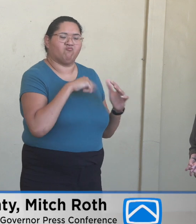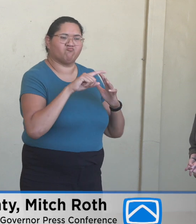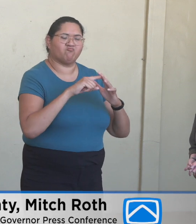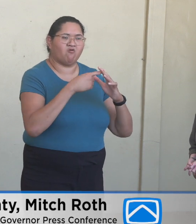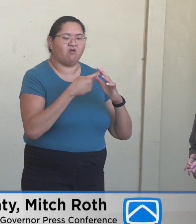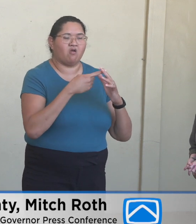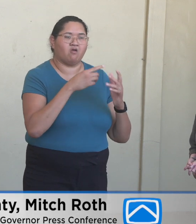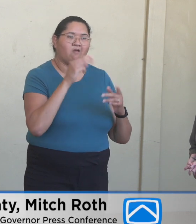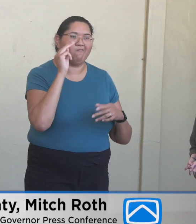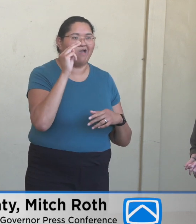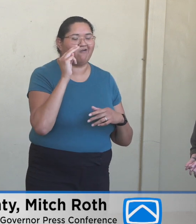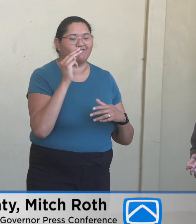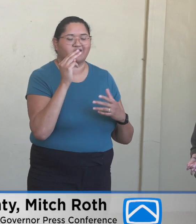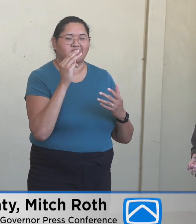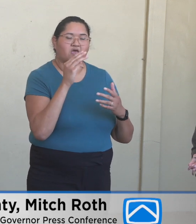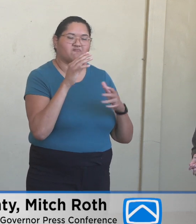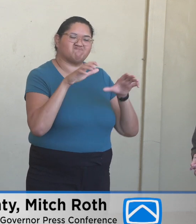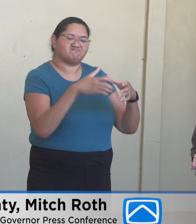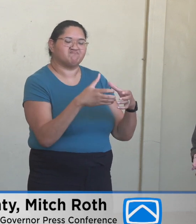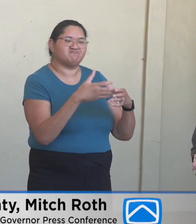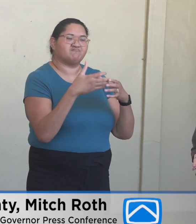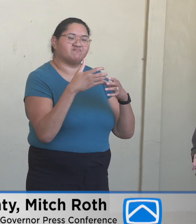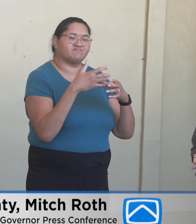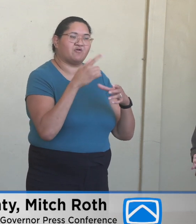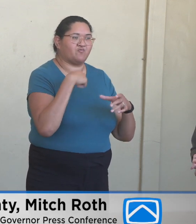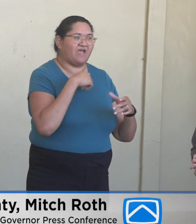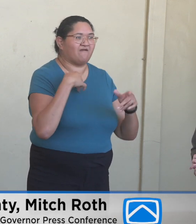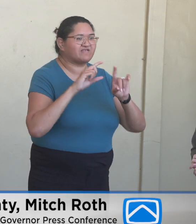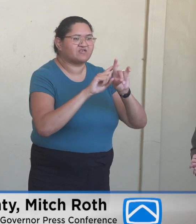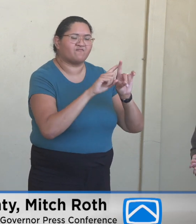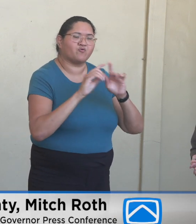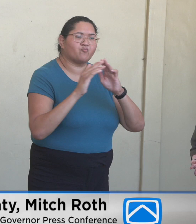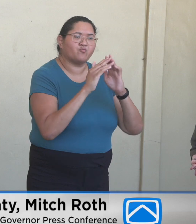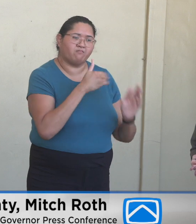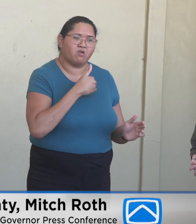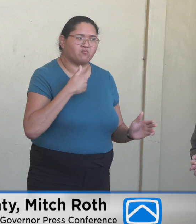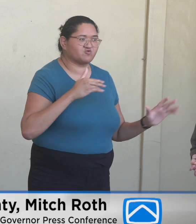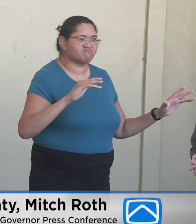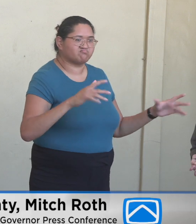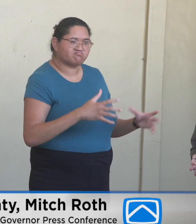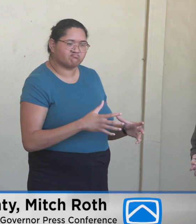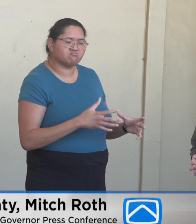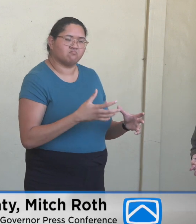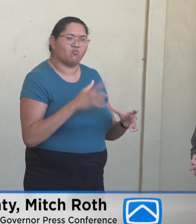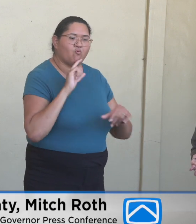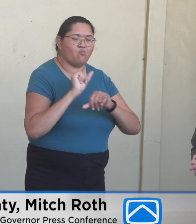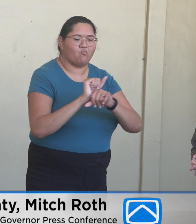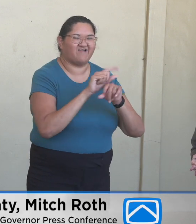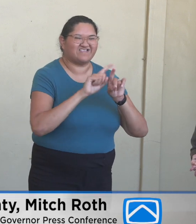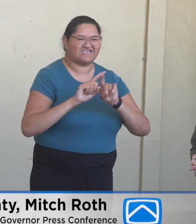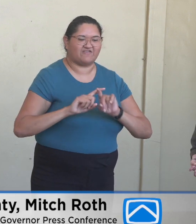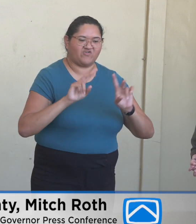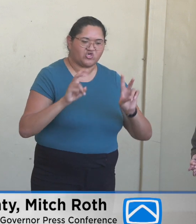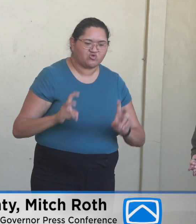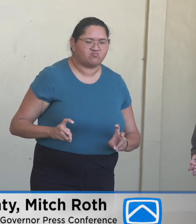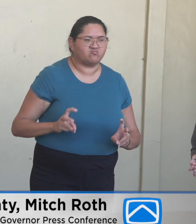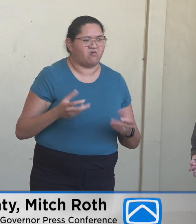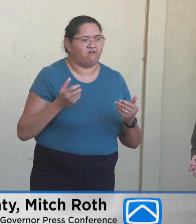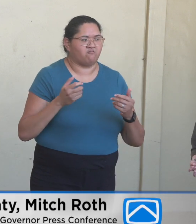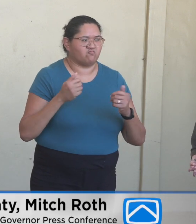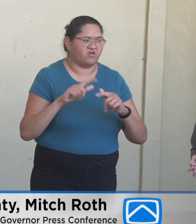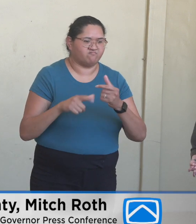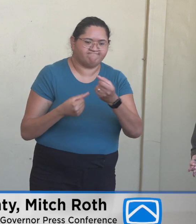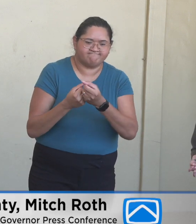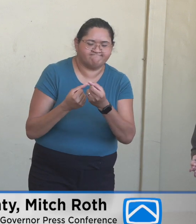a Maui task force when we brought a whole bunch of community members together, working on different issues, how they can